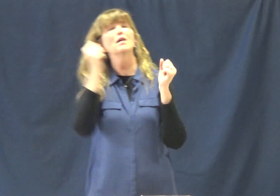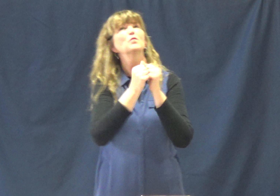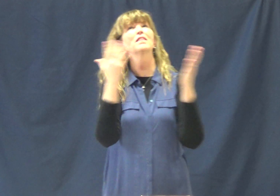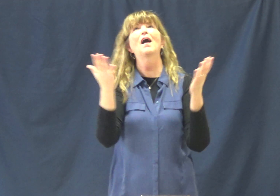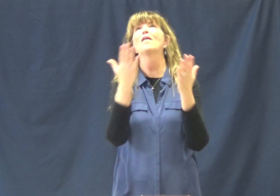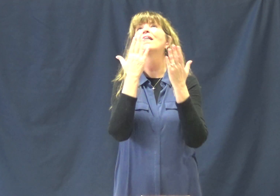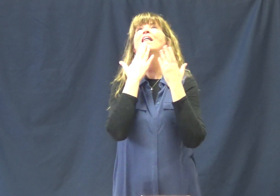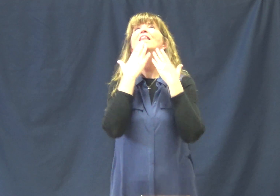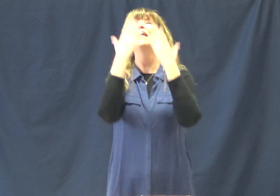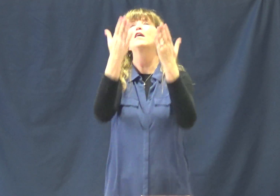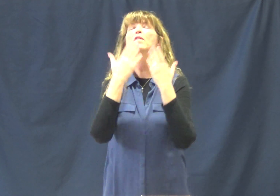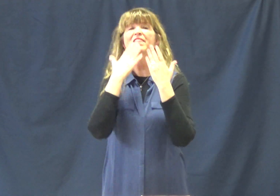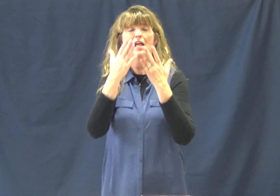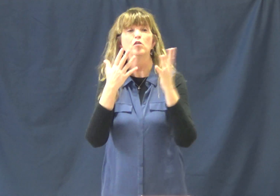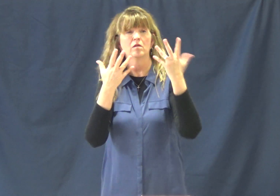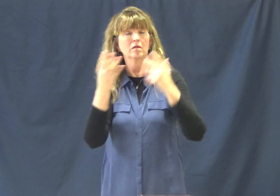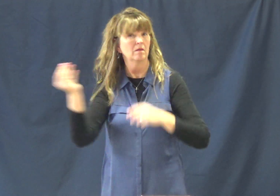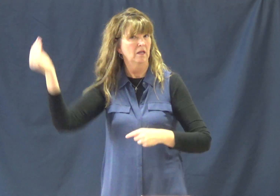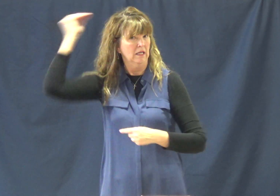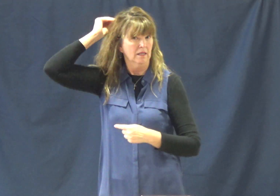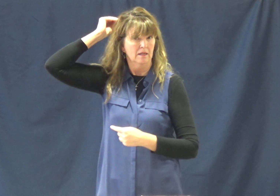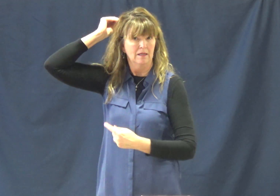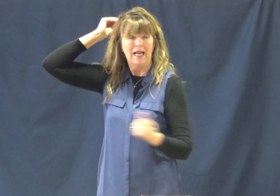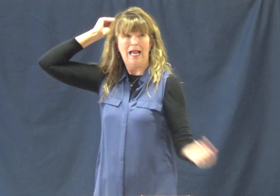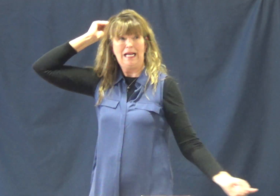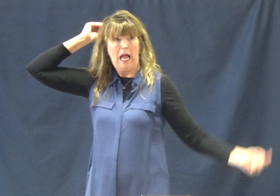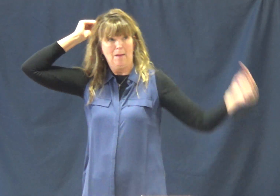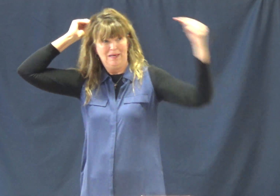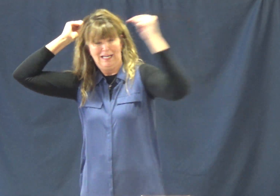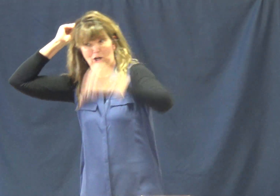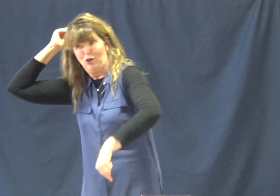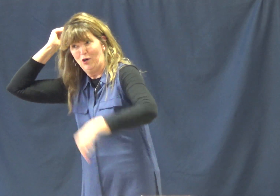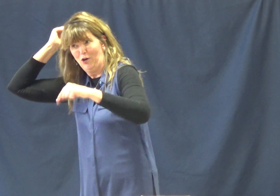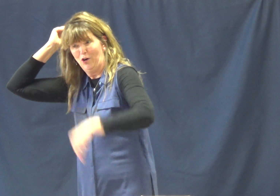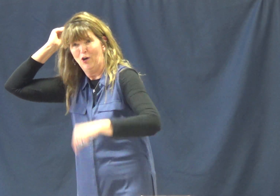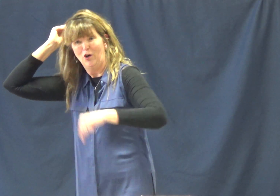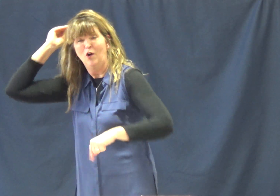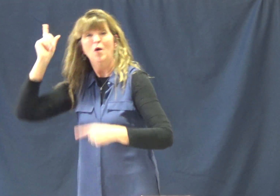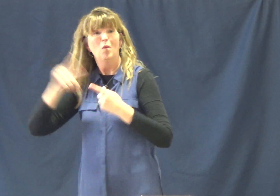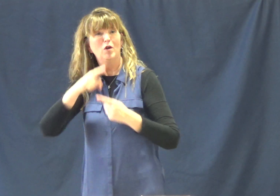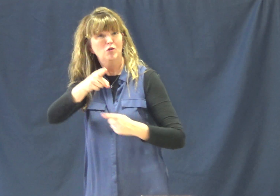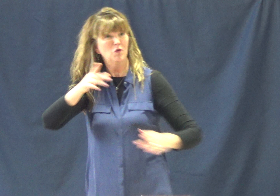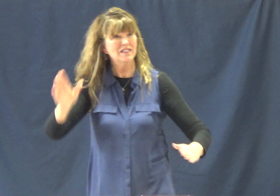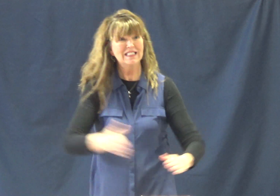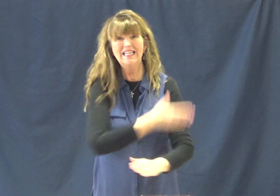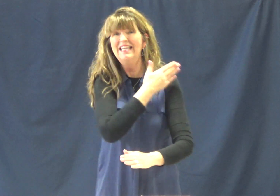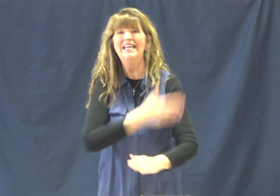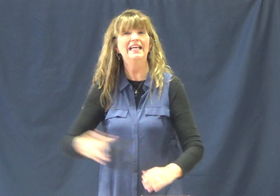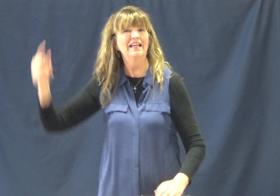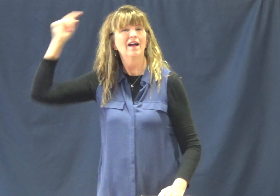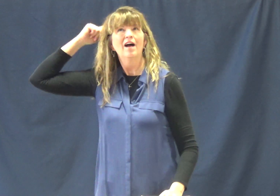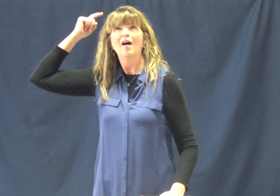I can't imagine my life without them. Okay, keep that in mind. And then when you come to church and we're